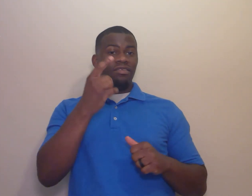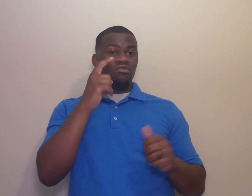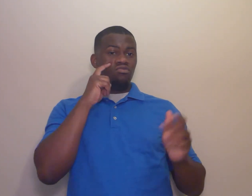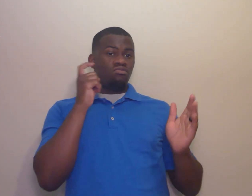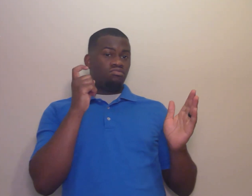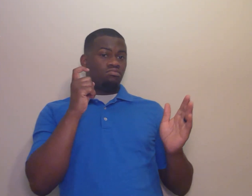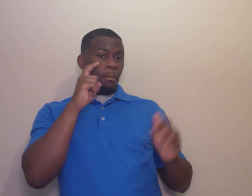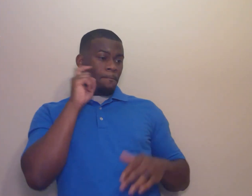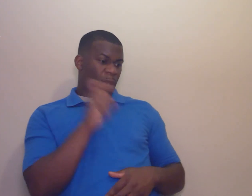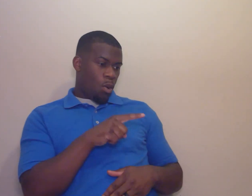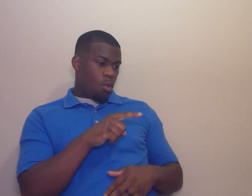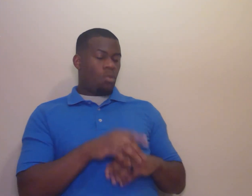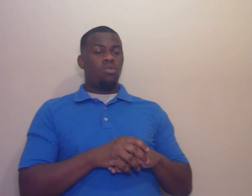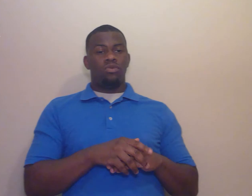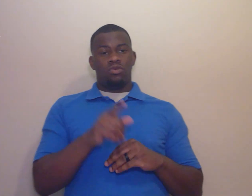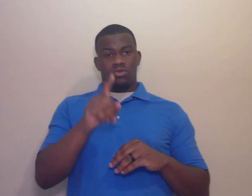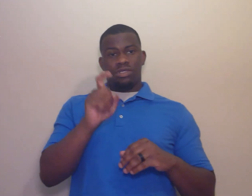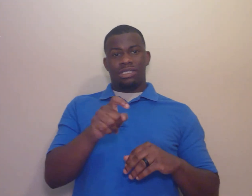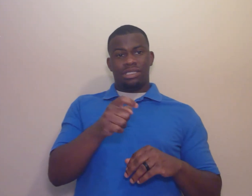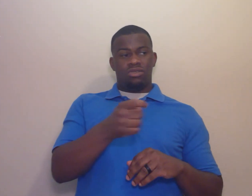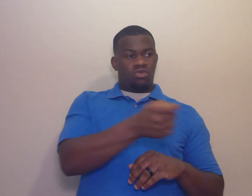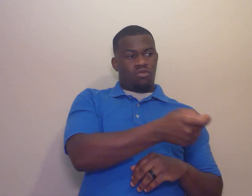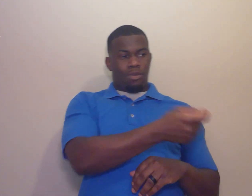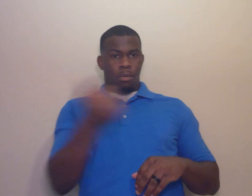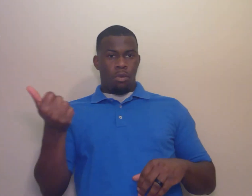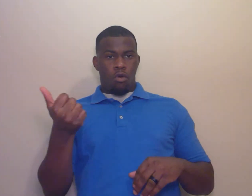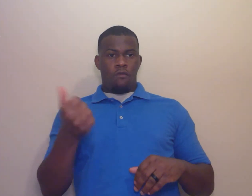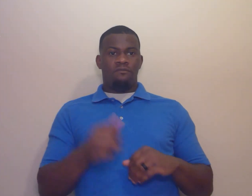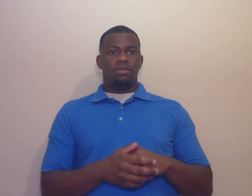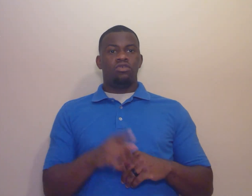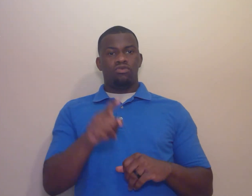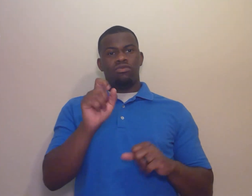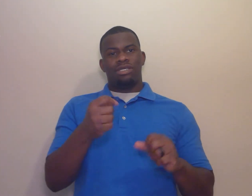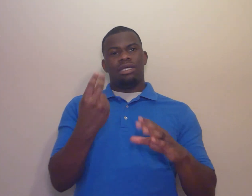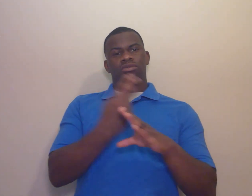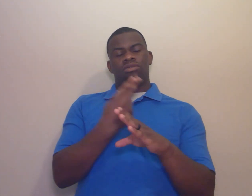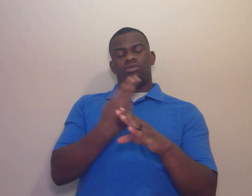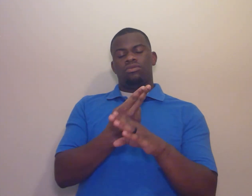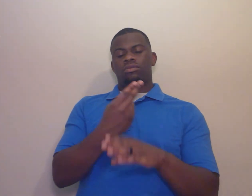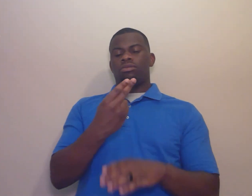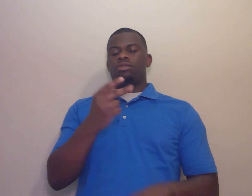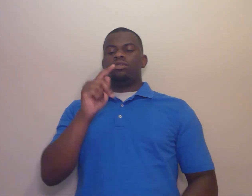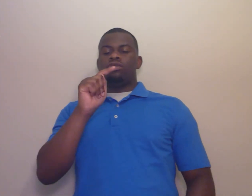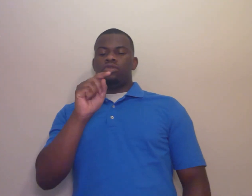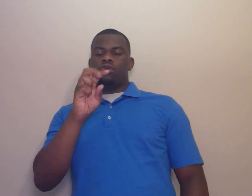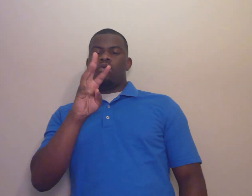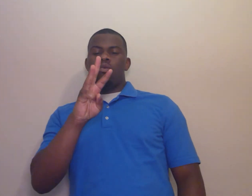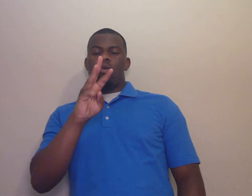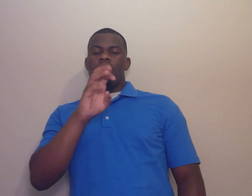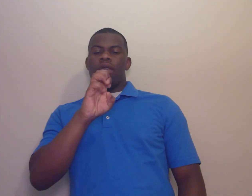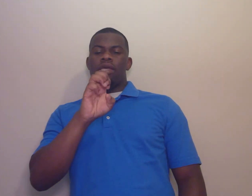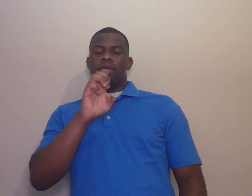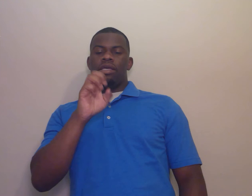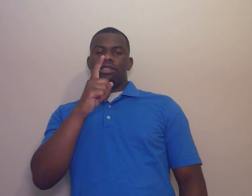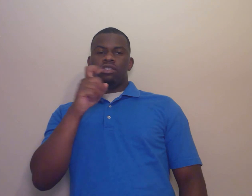to be removed ASAP. Remove it with fine-tip tweezers and watch for Lyme disease symptoms over the next few weeks.